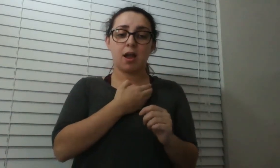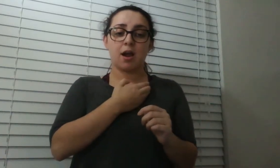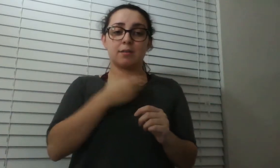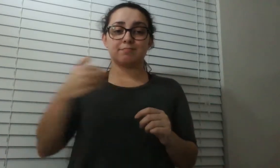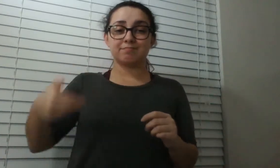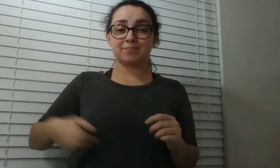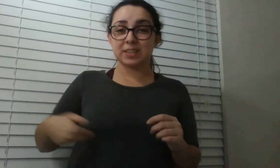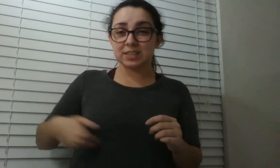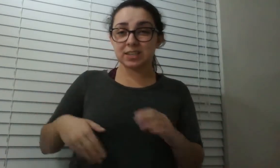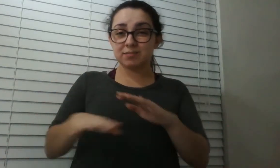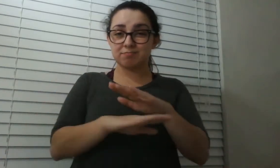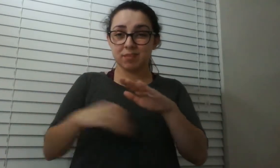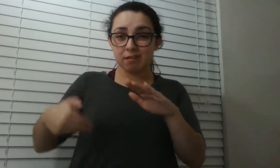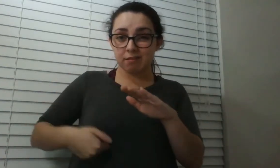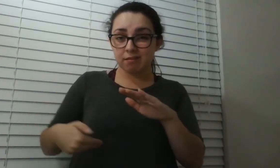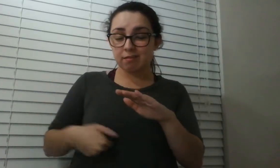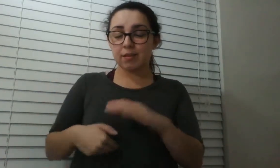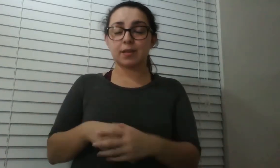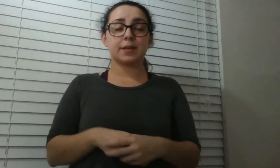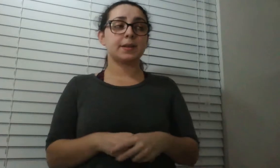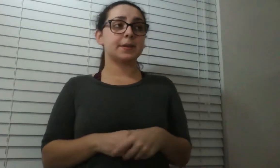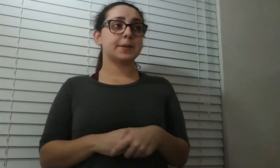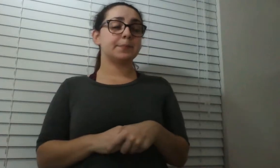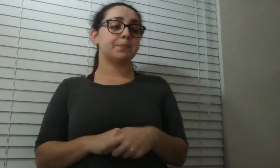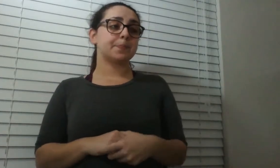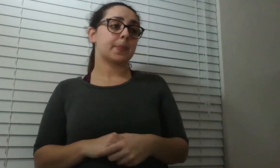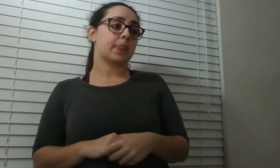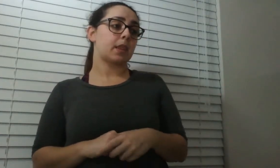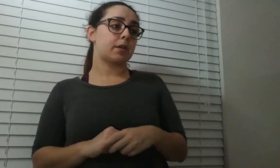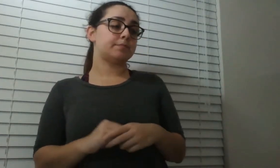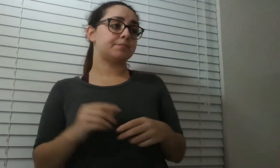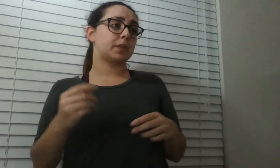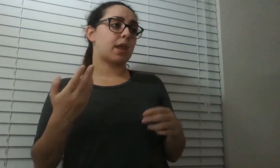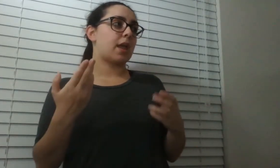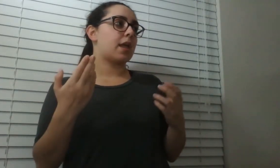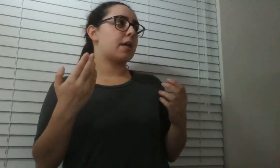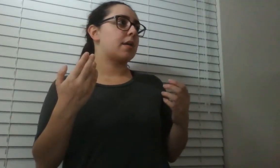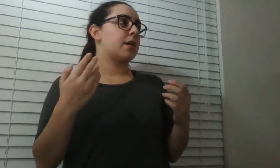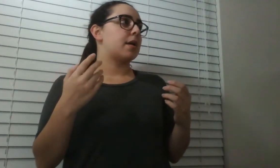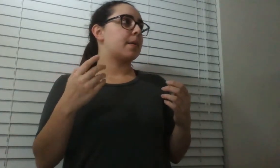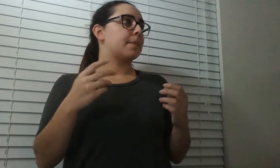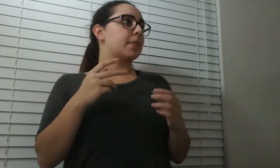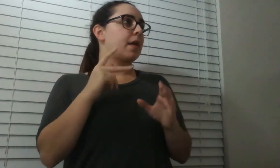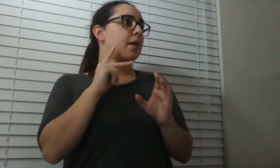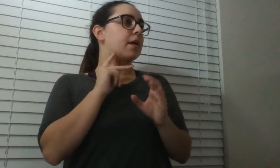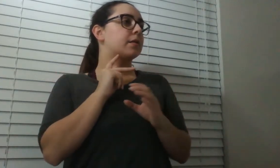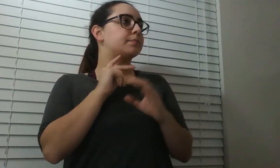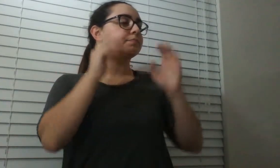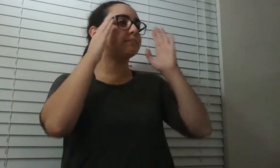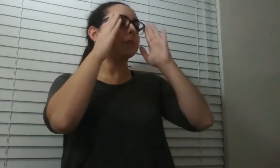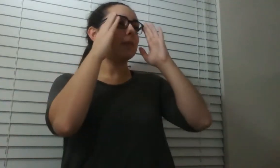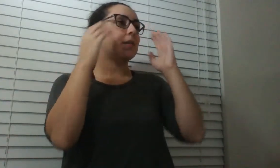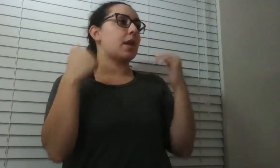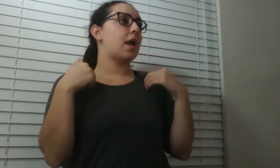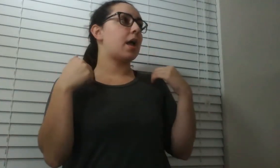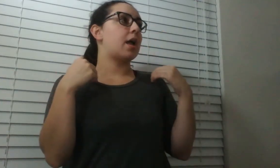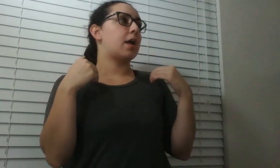crazy thought experiments to try to demonstrate this. So one of them is the swamp man. It's a famous thought